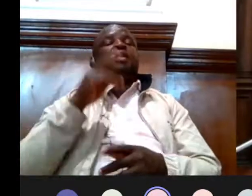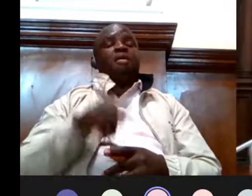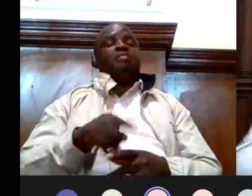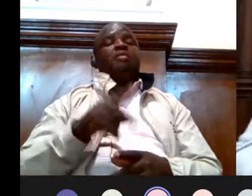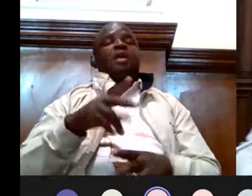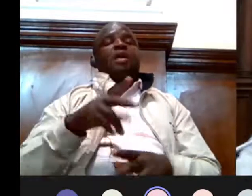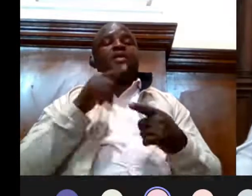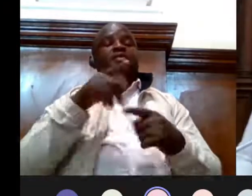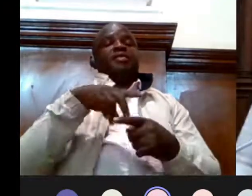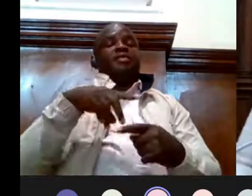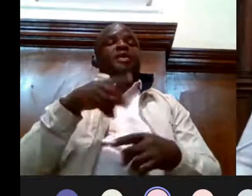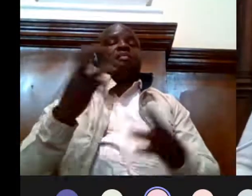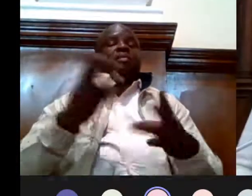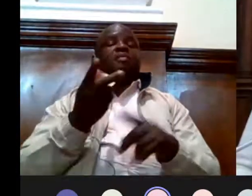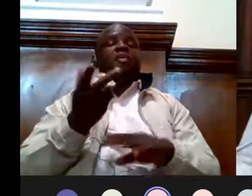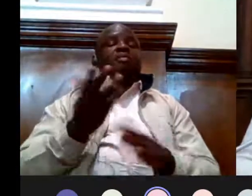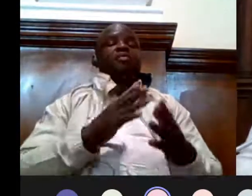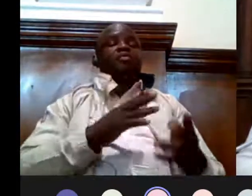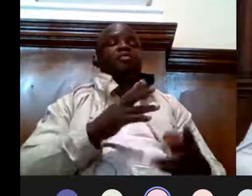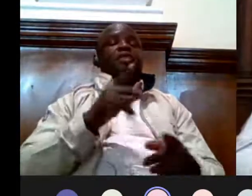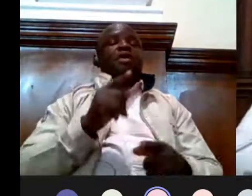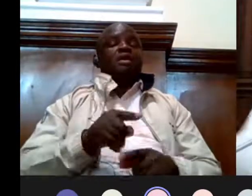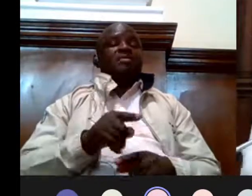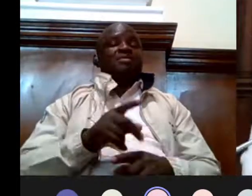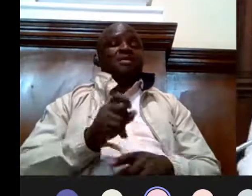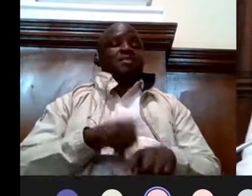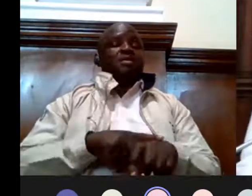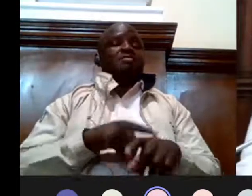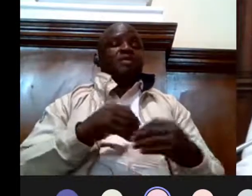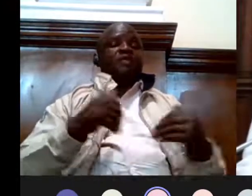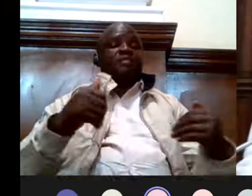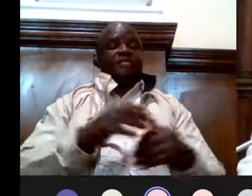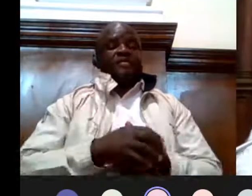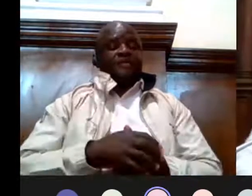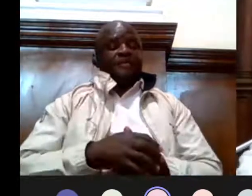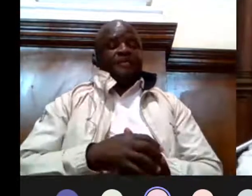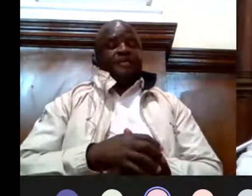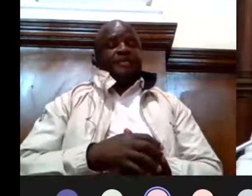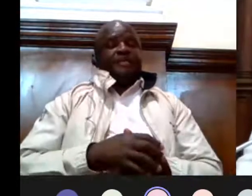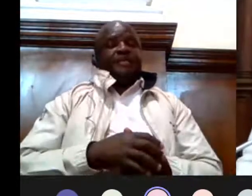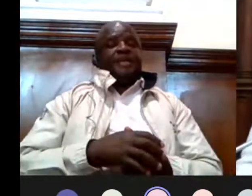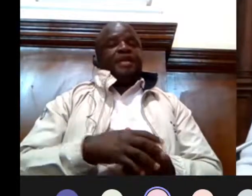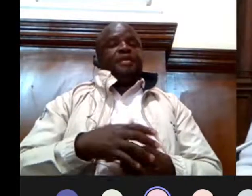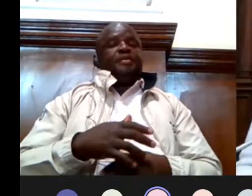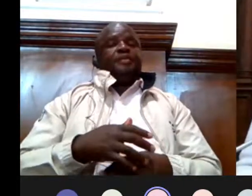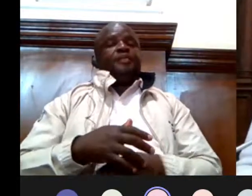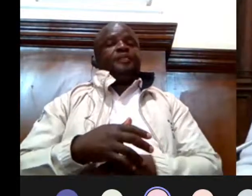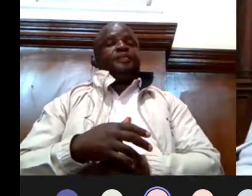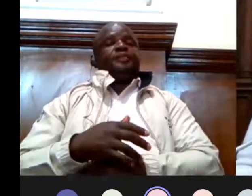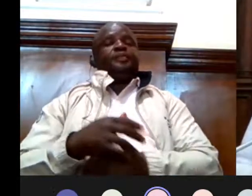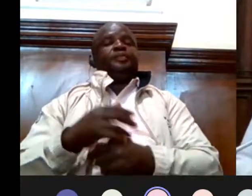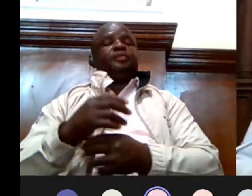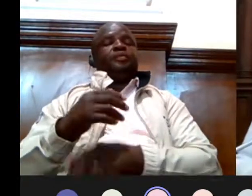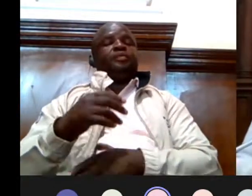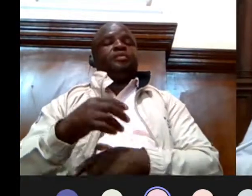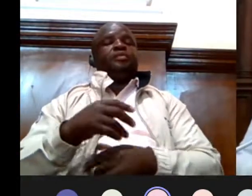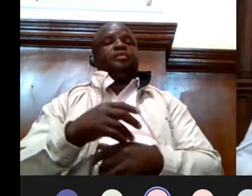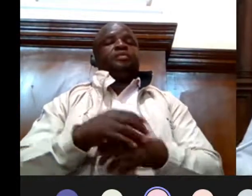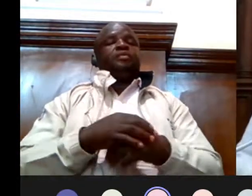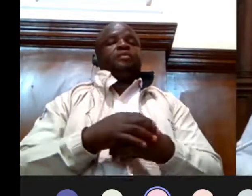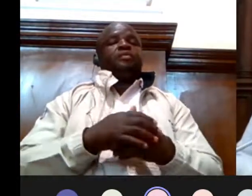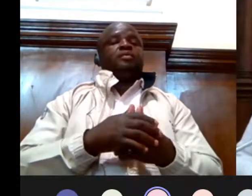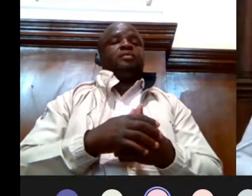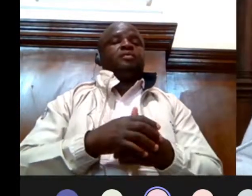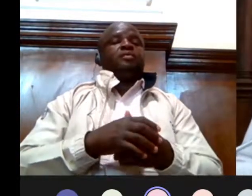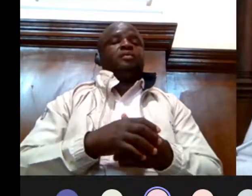of the struggle for women liberation. Mayor Shelt Matlaike, whom many prefer to